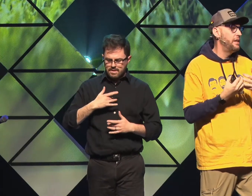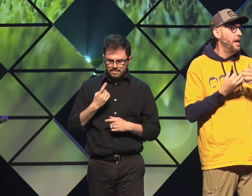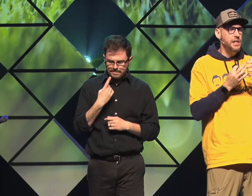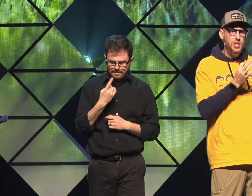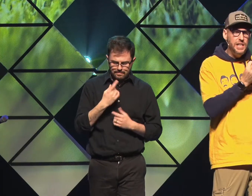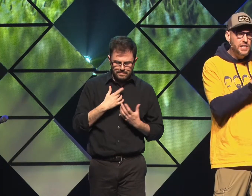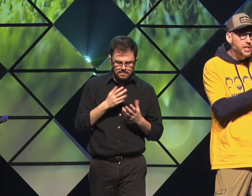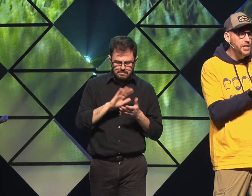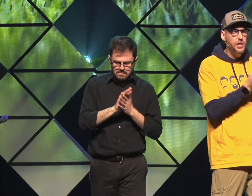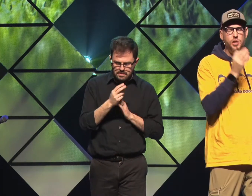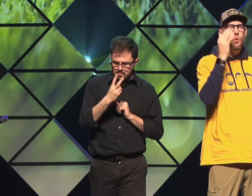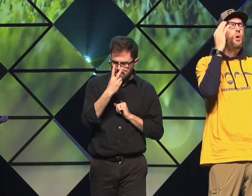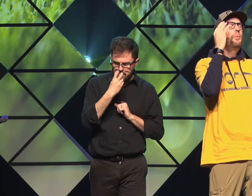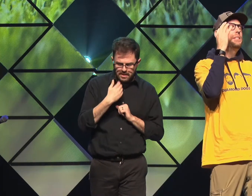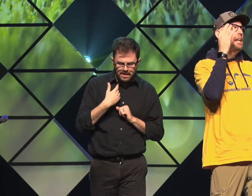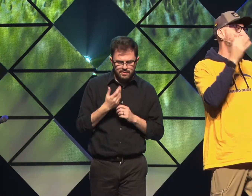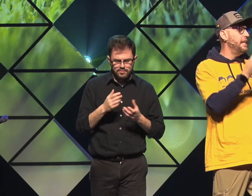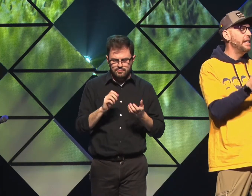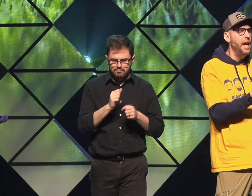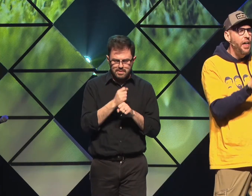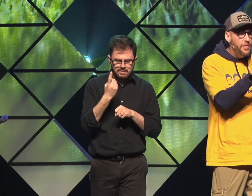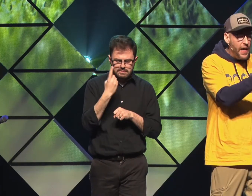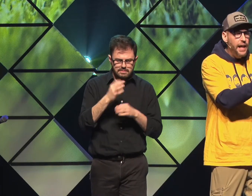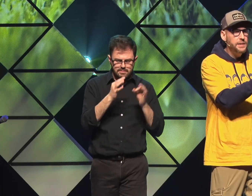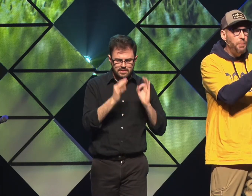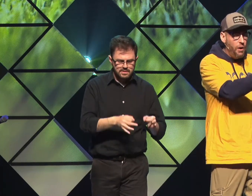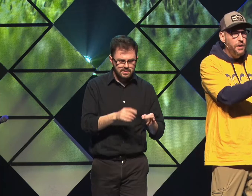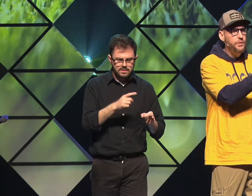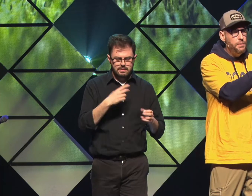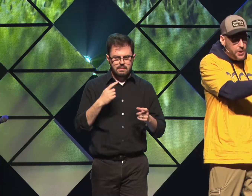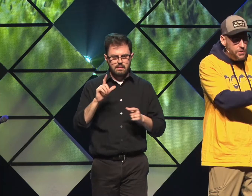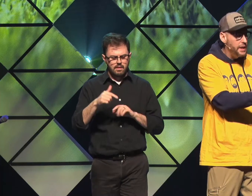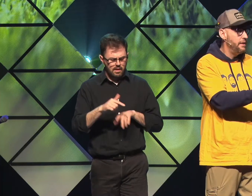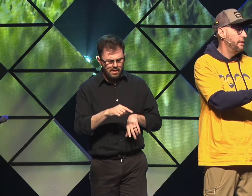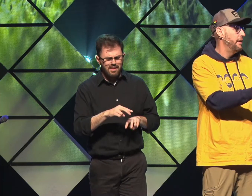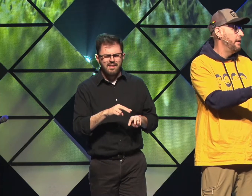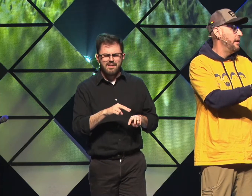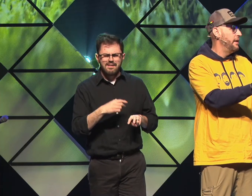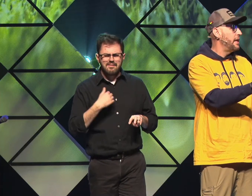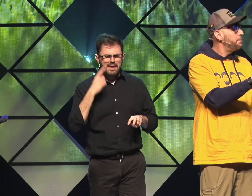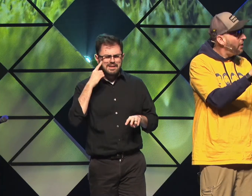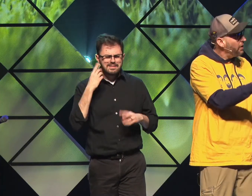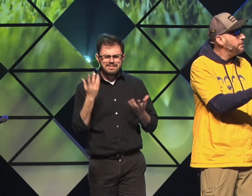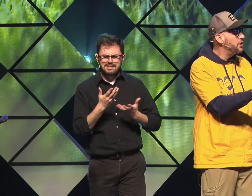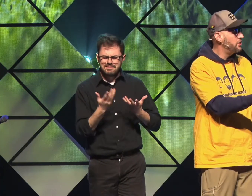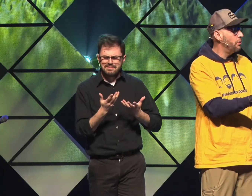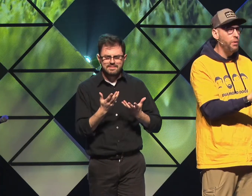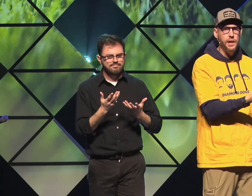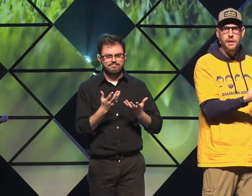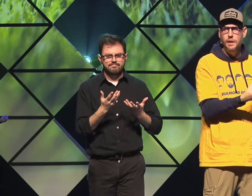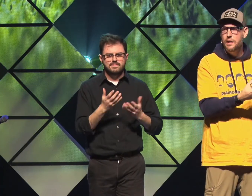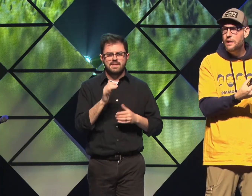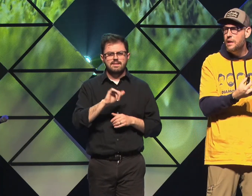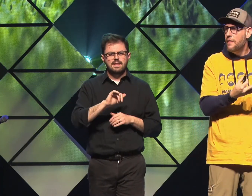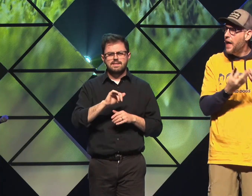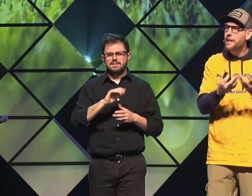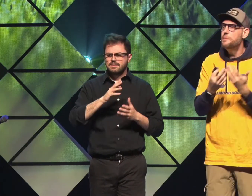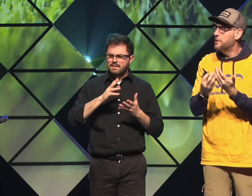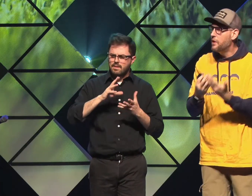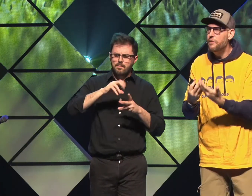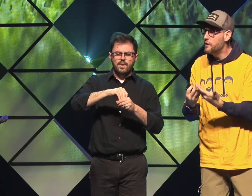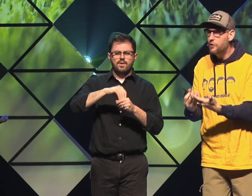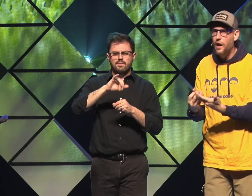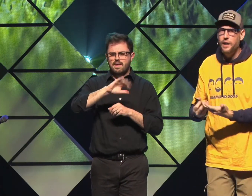you into decisions that you go, what was I thinking? That's part of the beauty. That's part of the story. And that